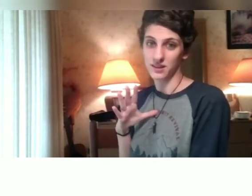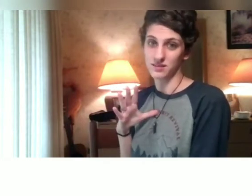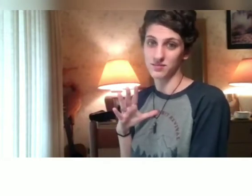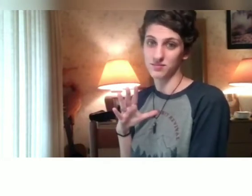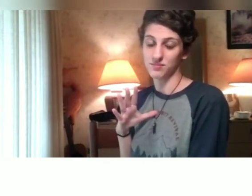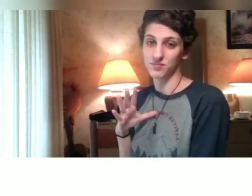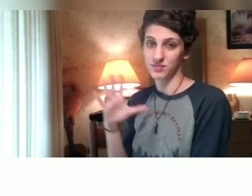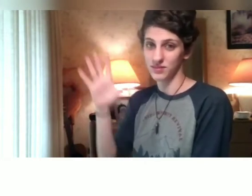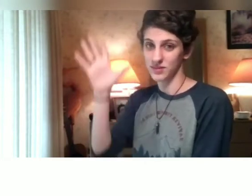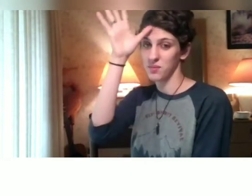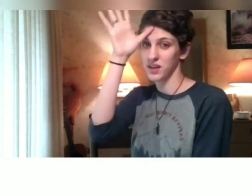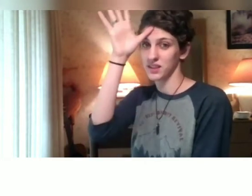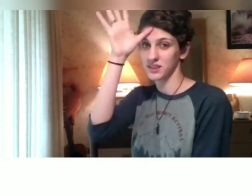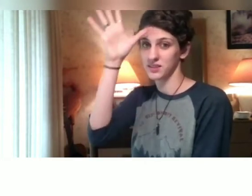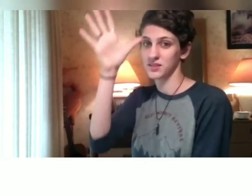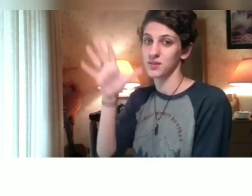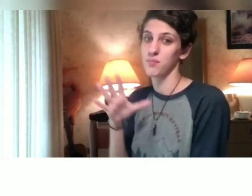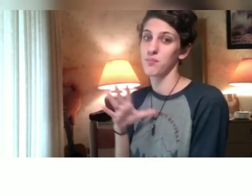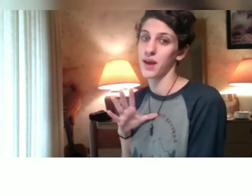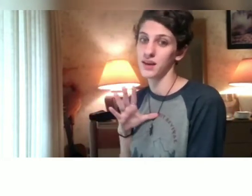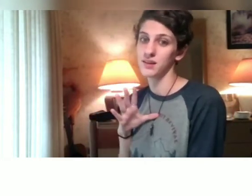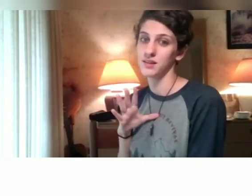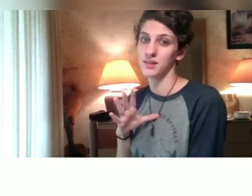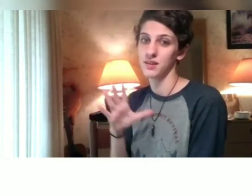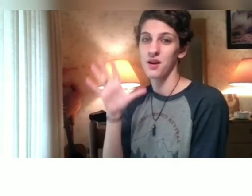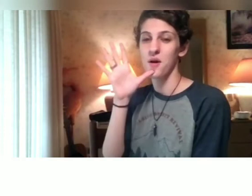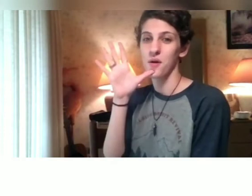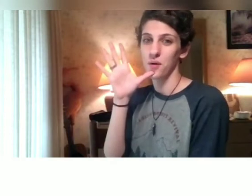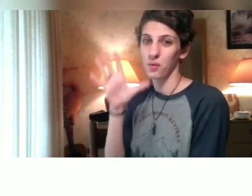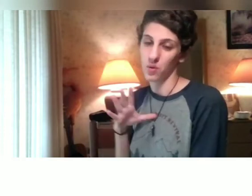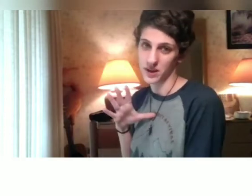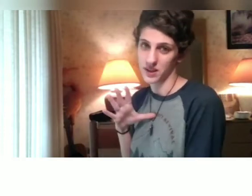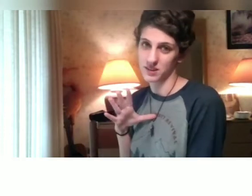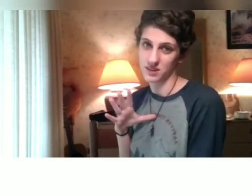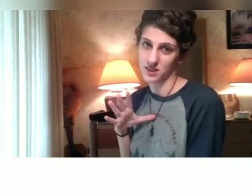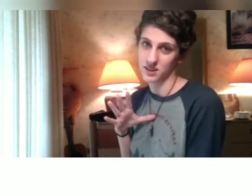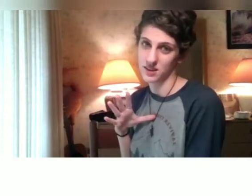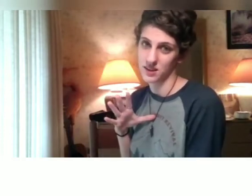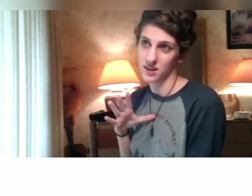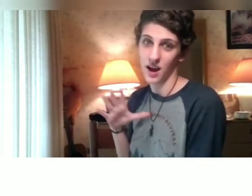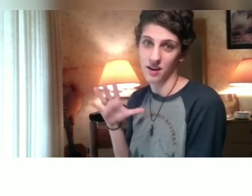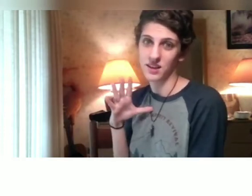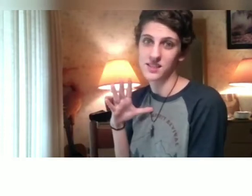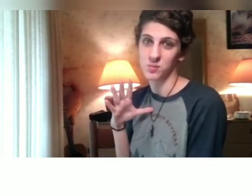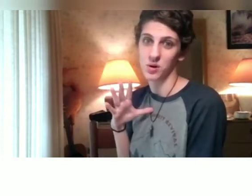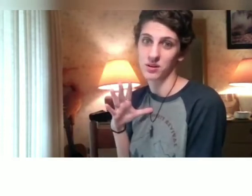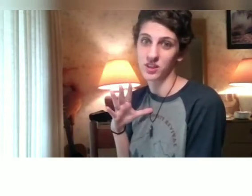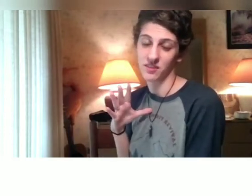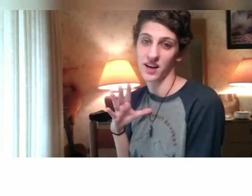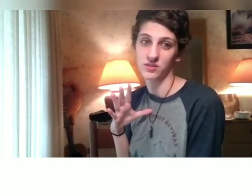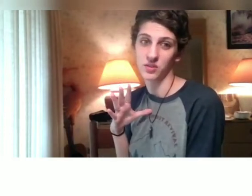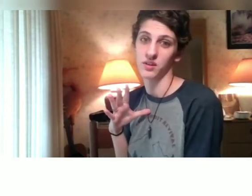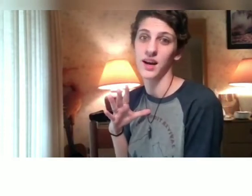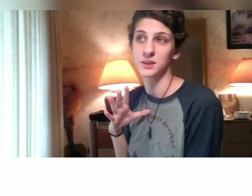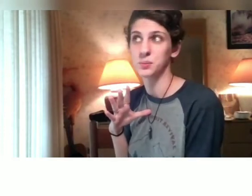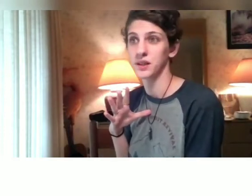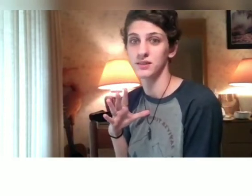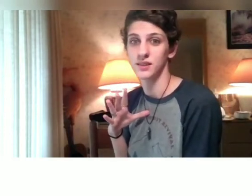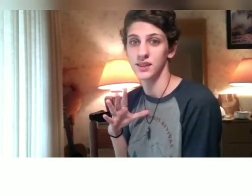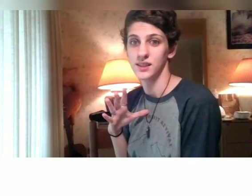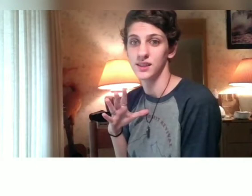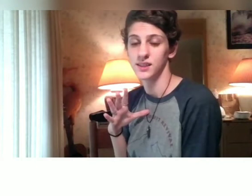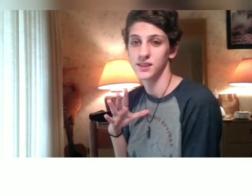woman. Same things. Man, woman. I realize I'm going really fast for you guys,